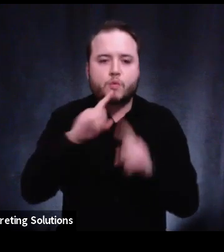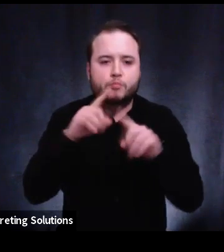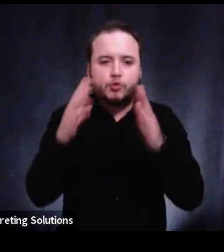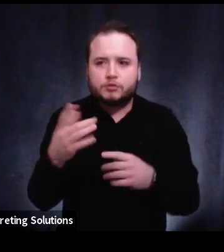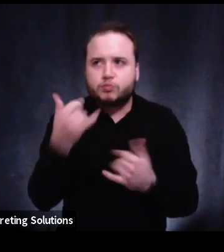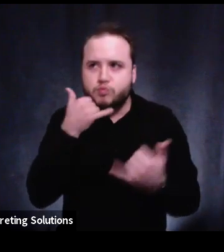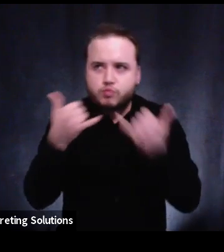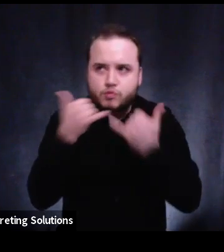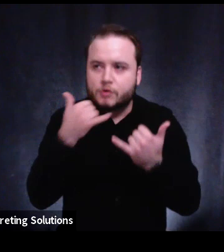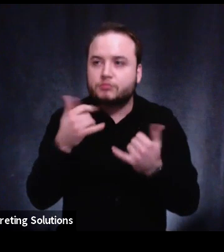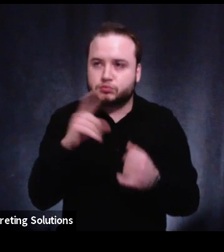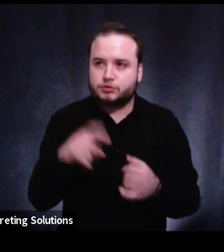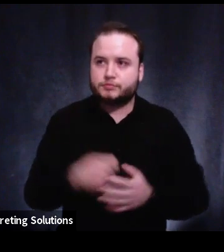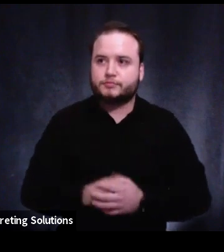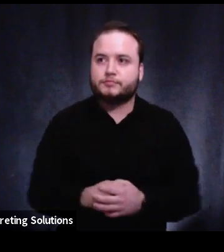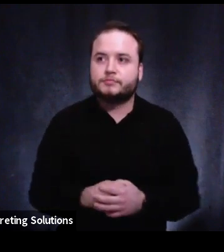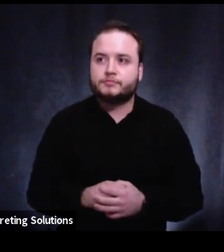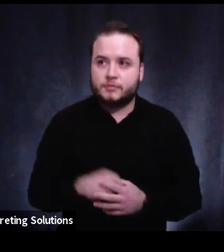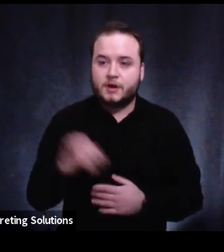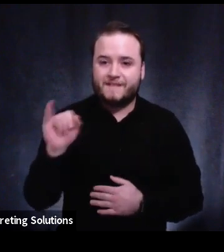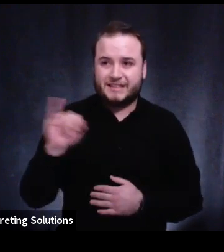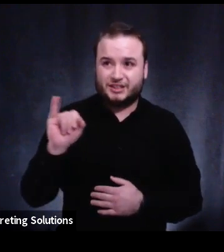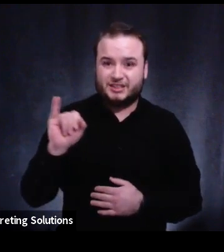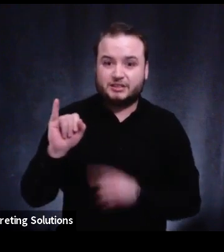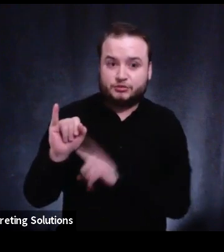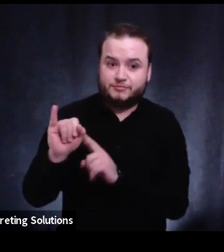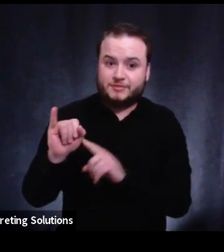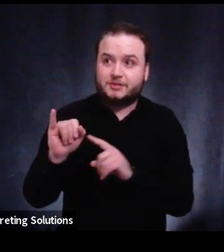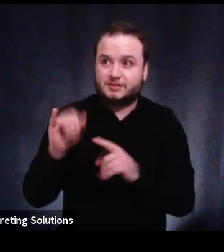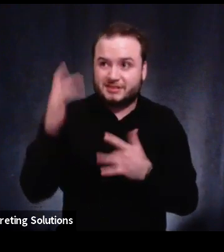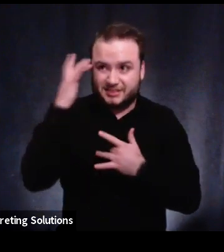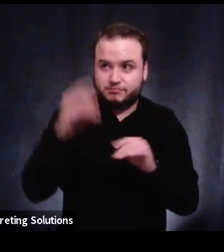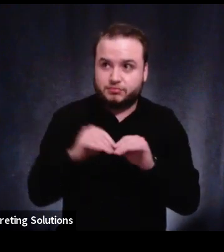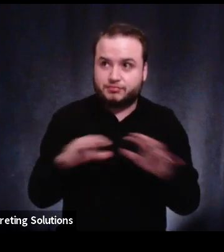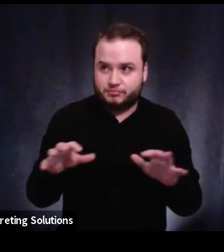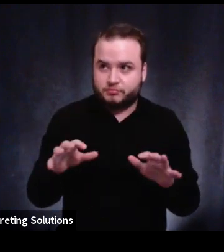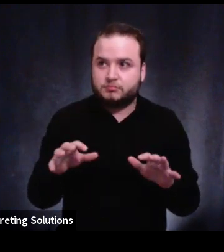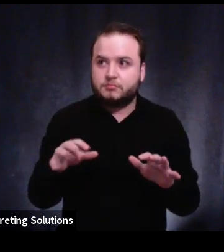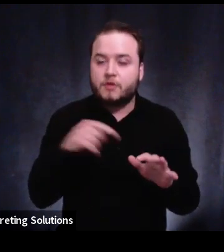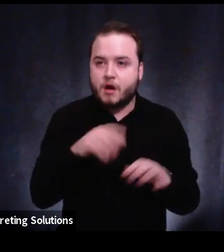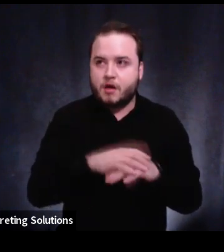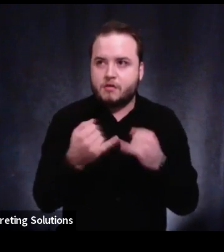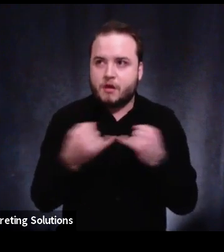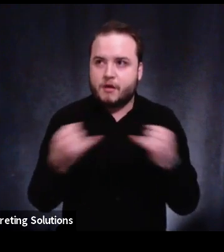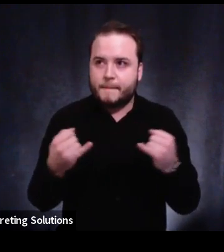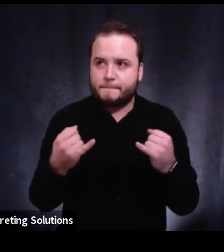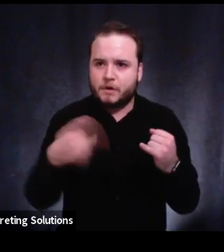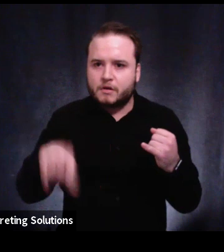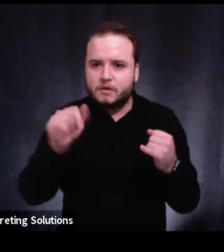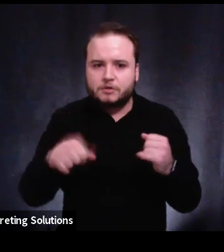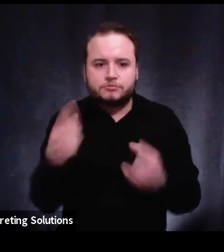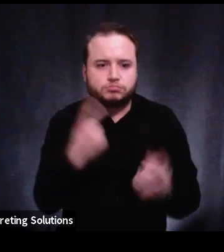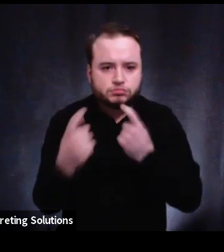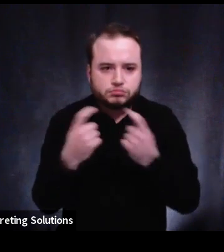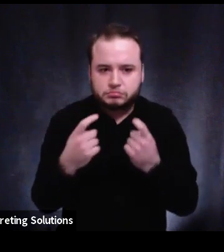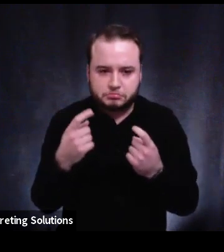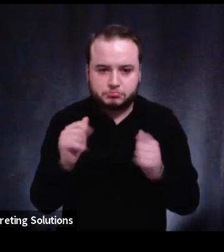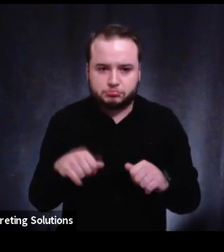Division Director Chris Ersman and State Health Economist Stefan Gildemeister on the line for questions that you might have. So following